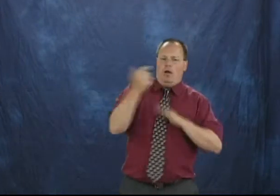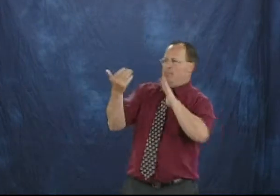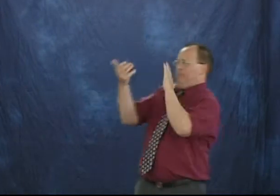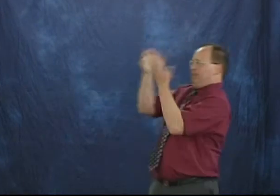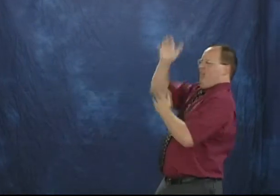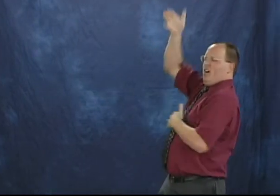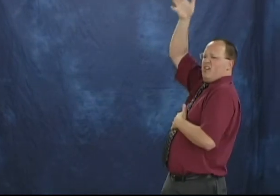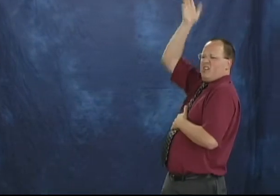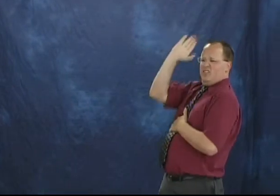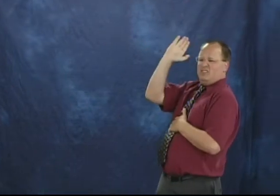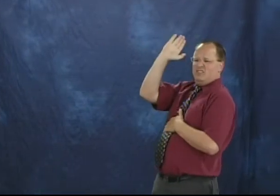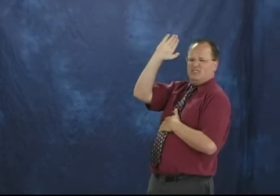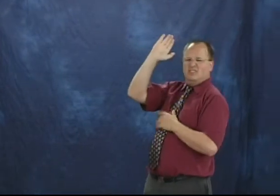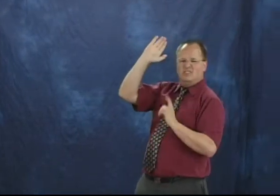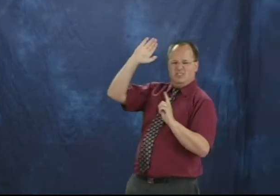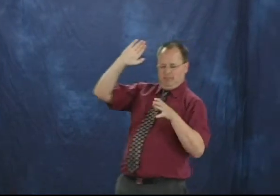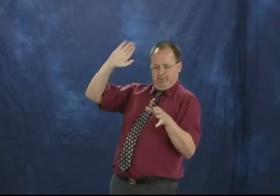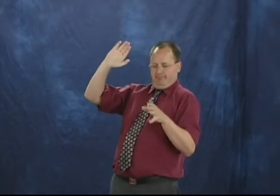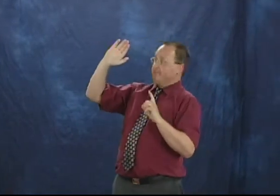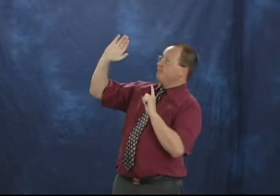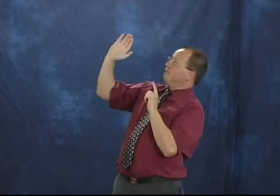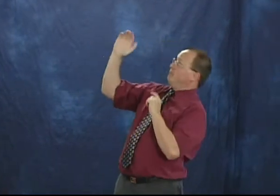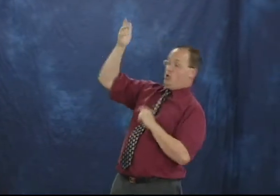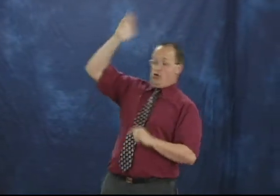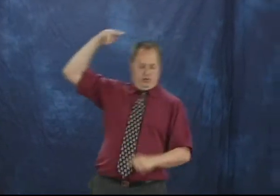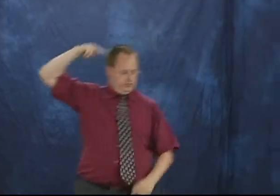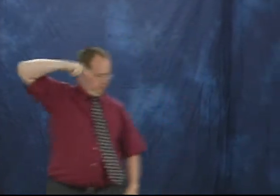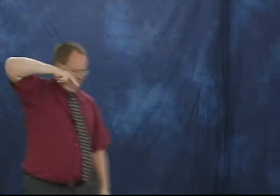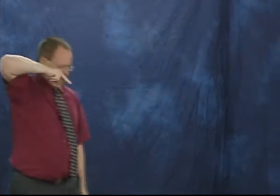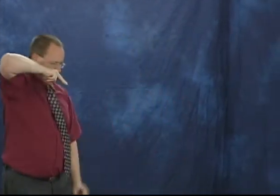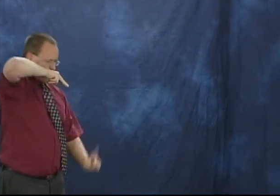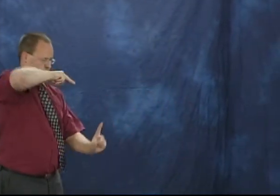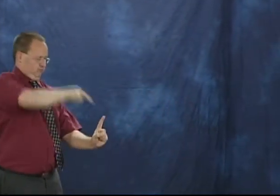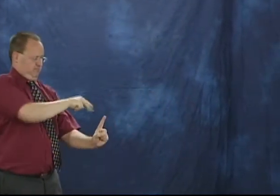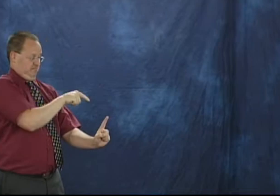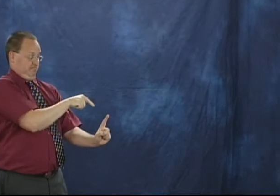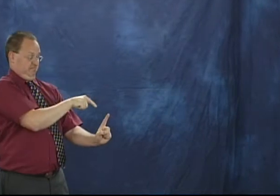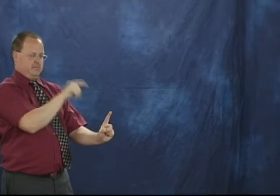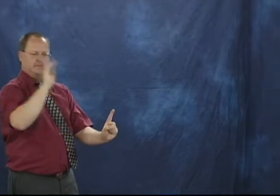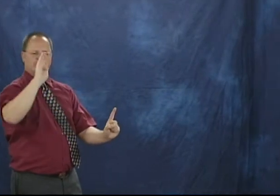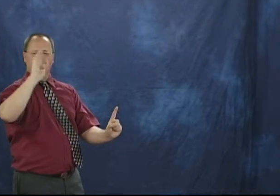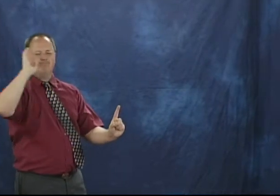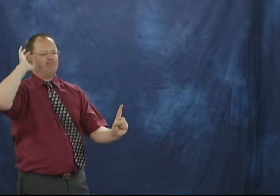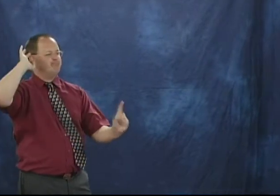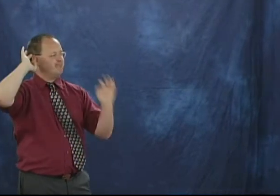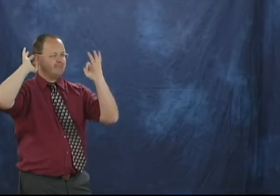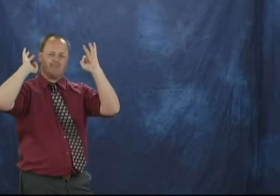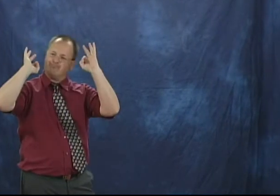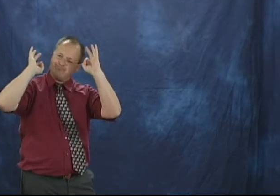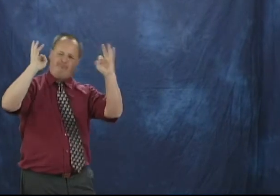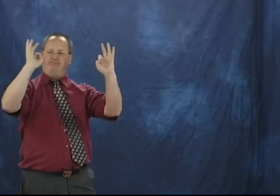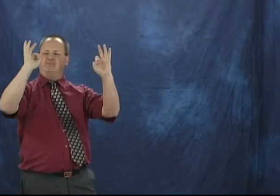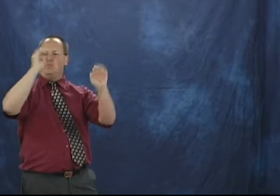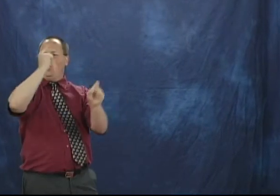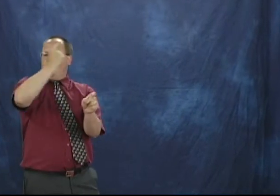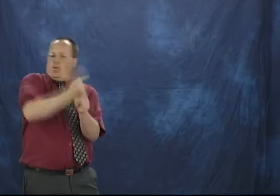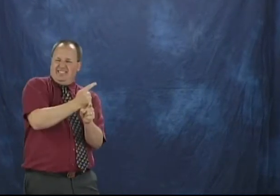So the Beatitudes declare what we are before God. Remember, they are what we are from God's